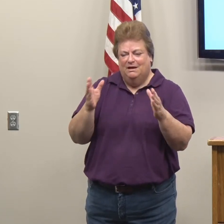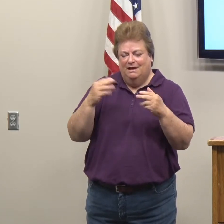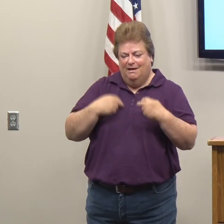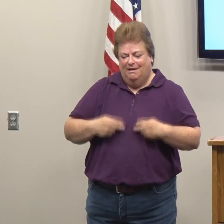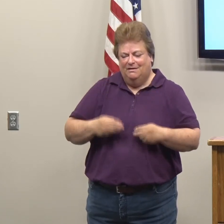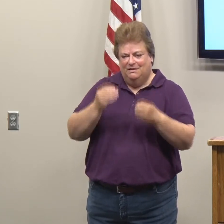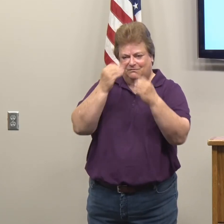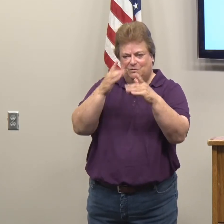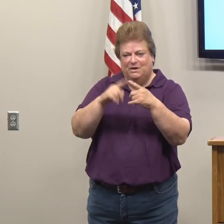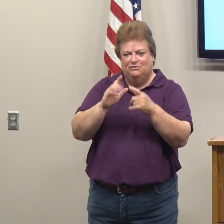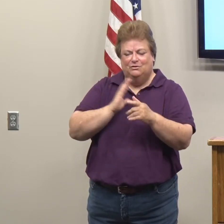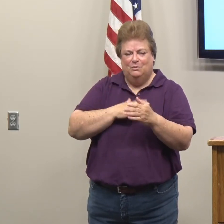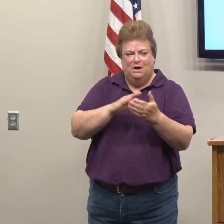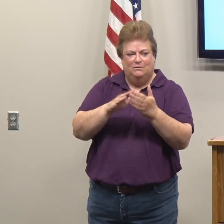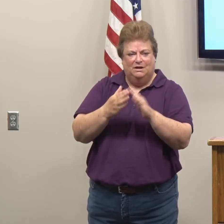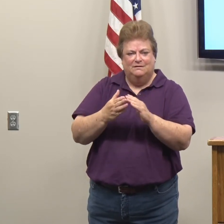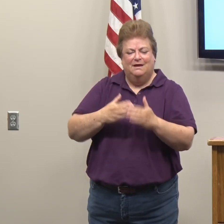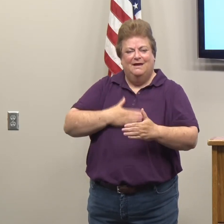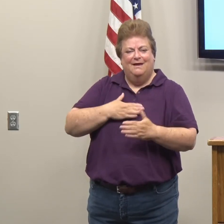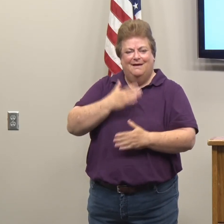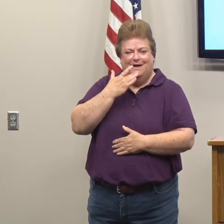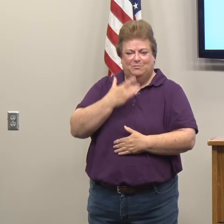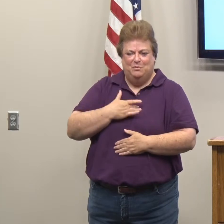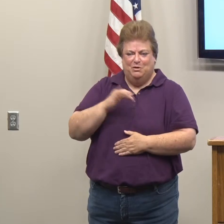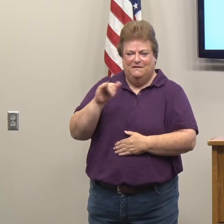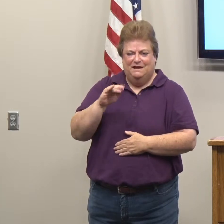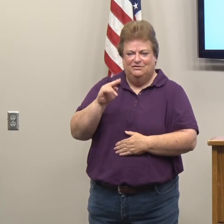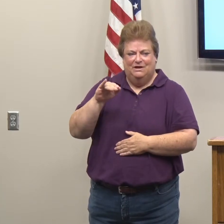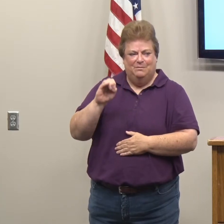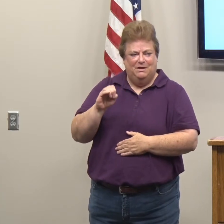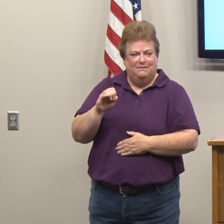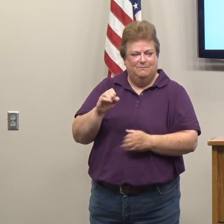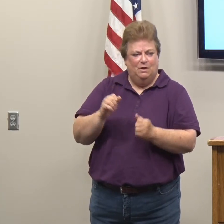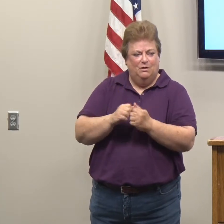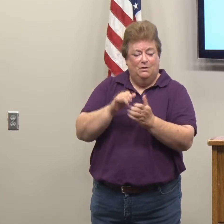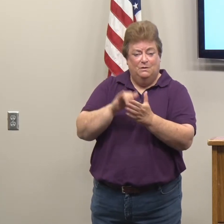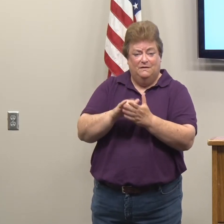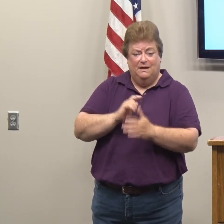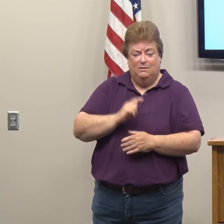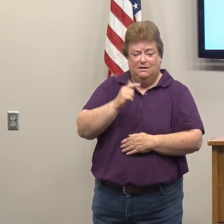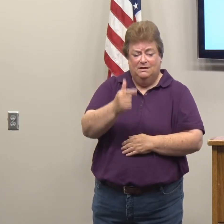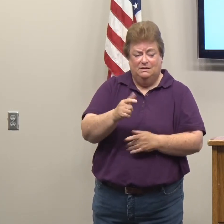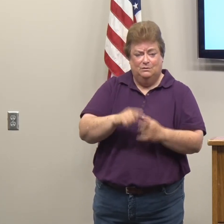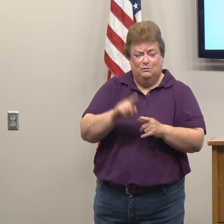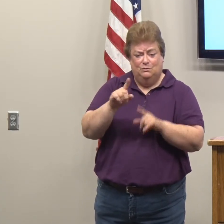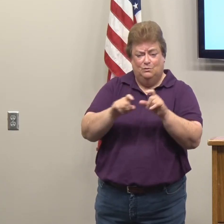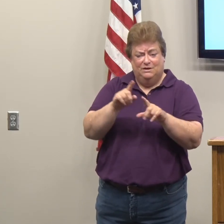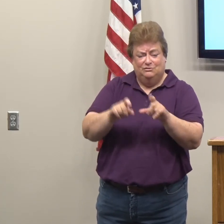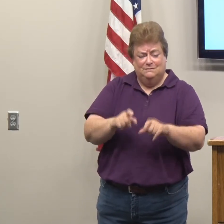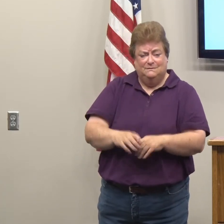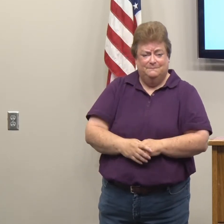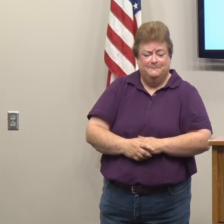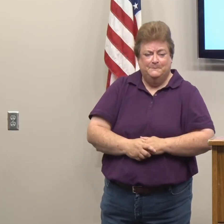to our community. Happy birthday, Jamie. And with that, we'll turn it over to Q&A.